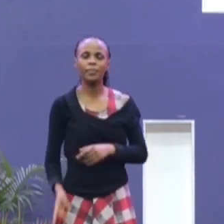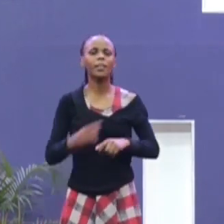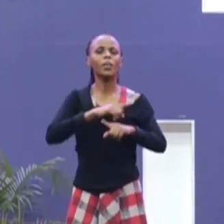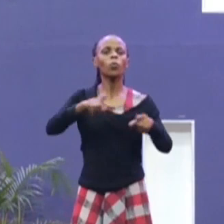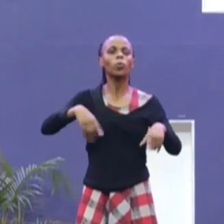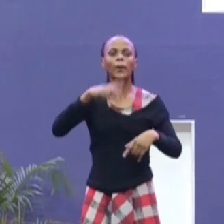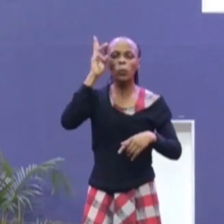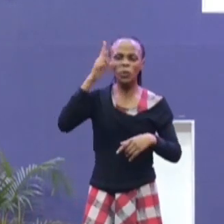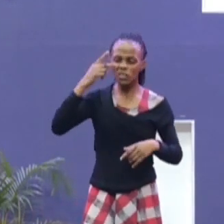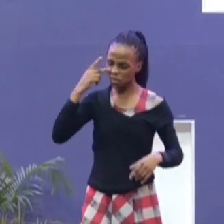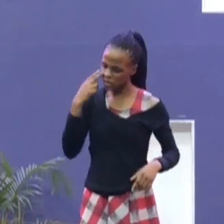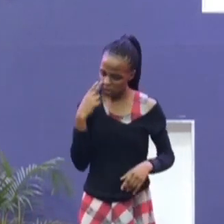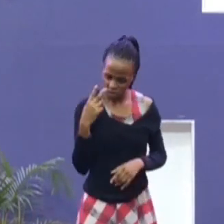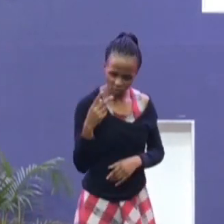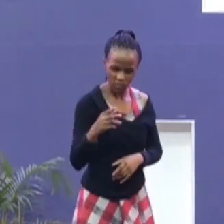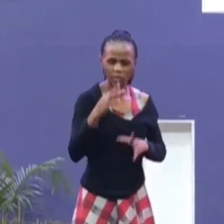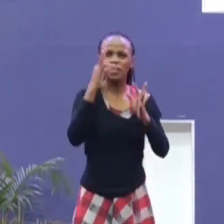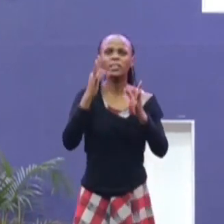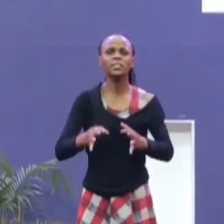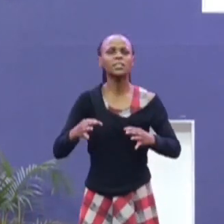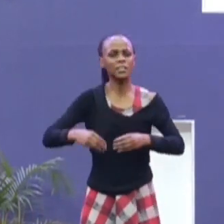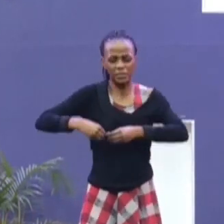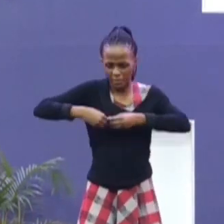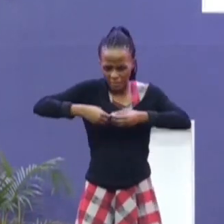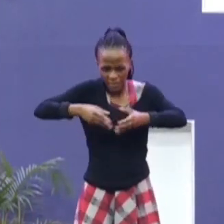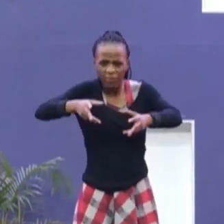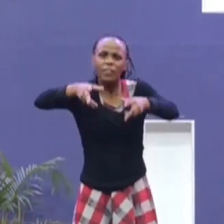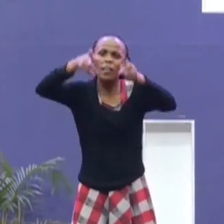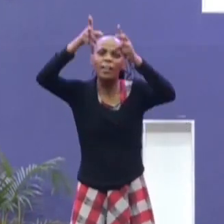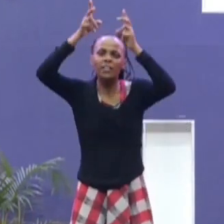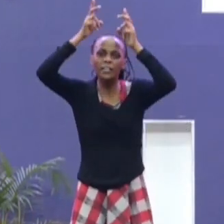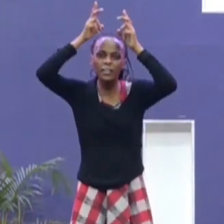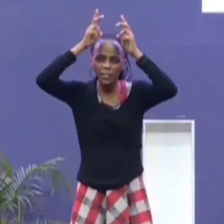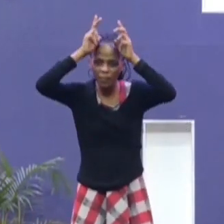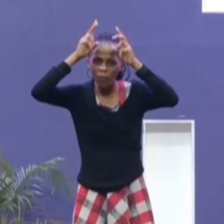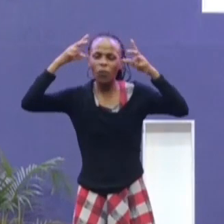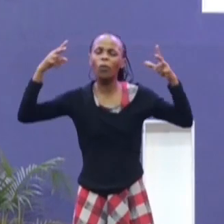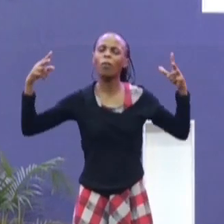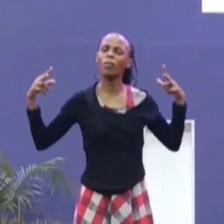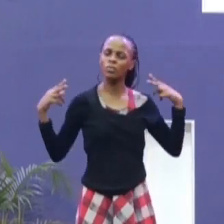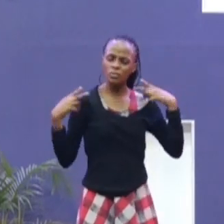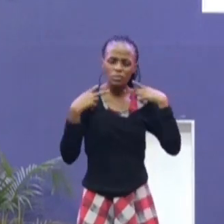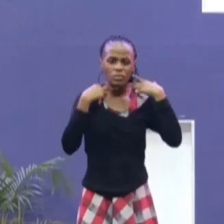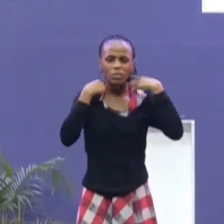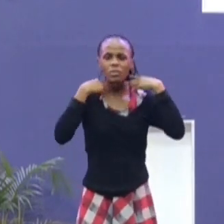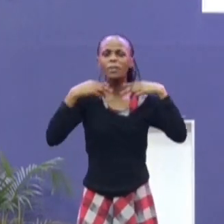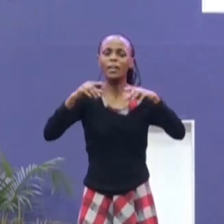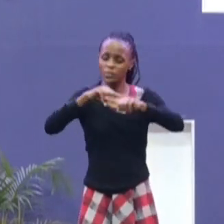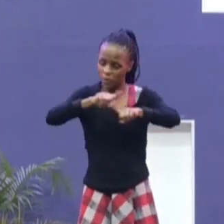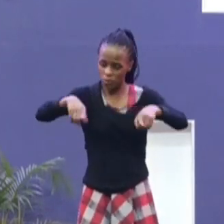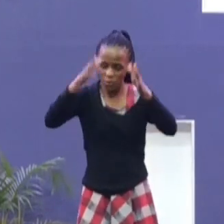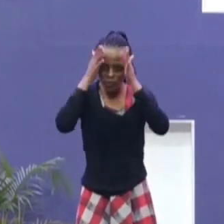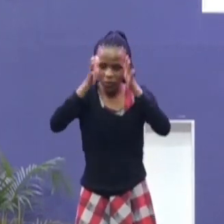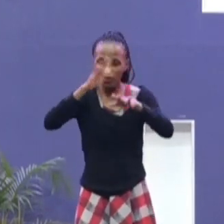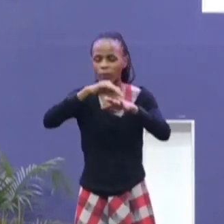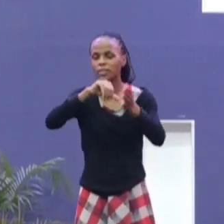those things which give the devil grips such that we deal with them and our life is set free. Tujja tunuyira ebintu